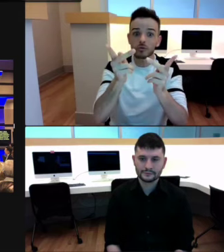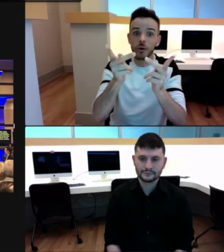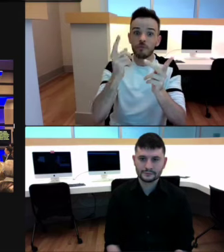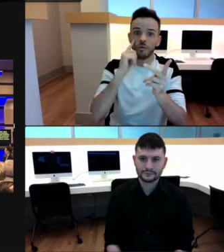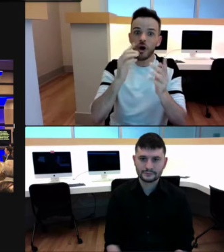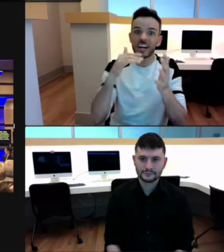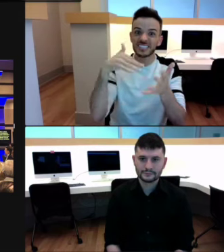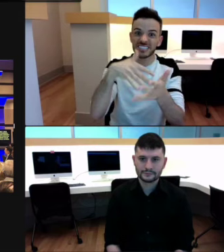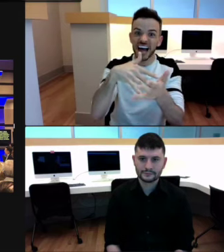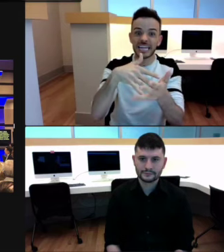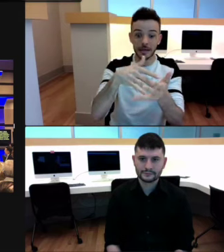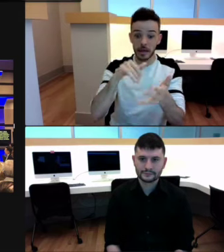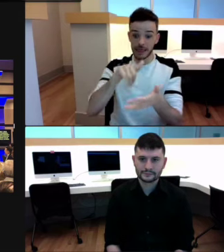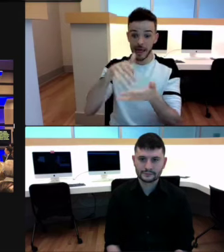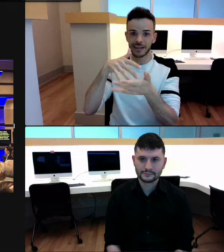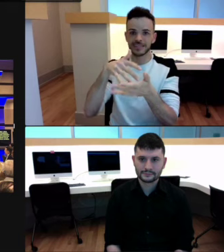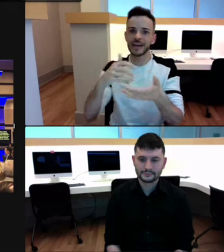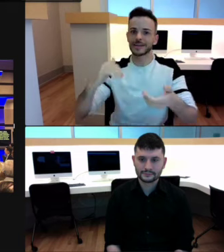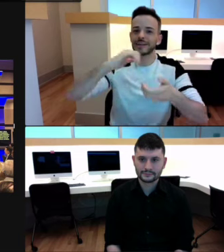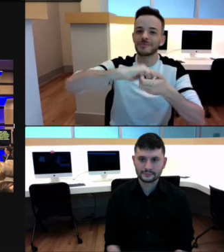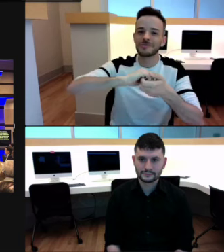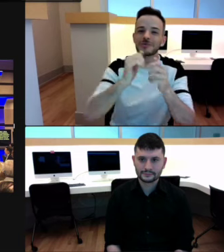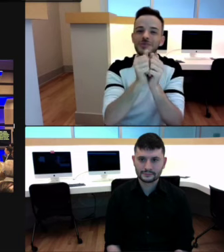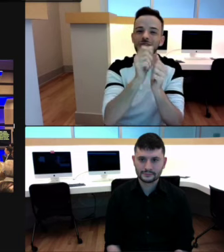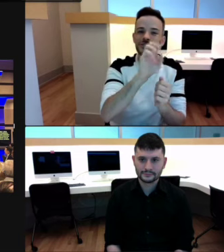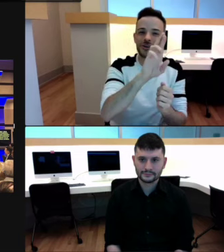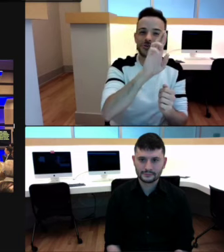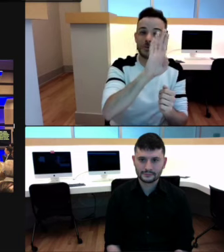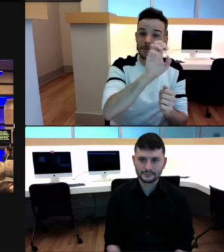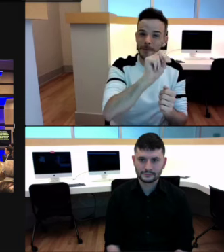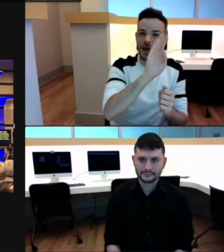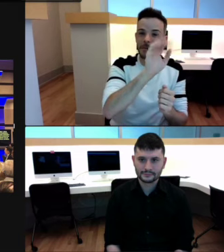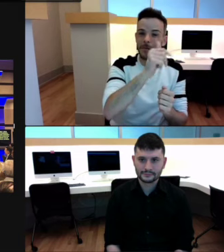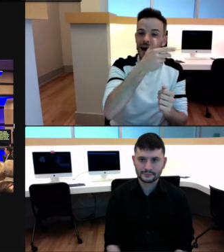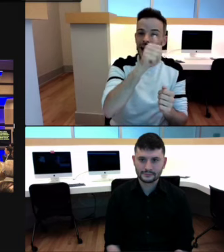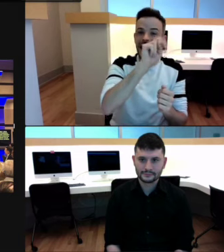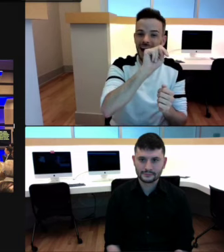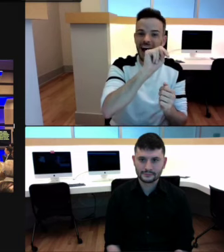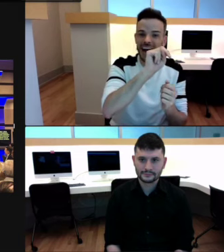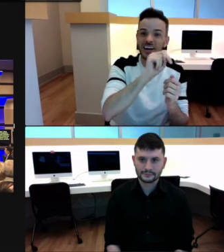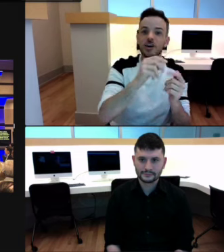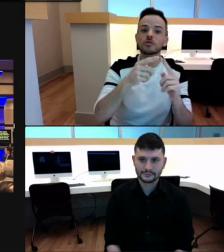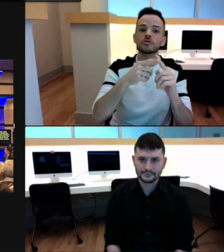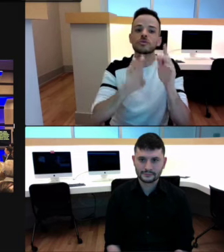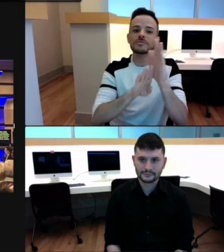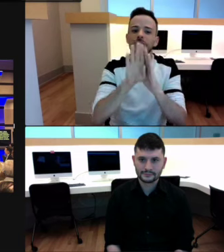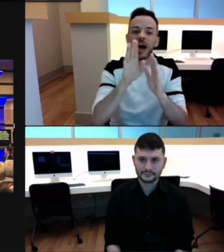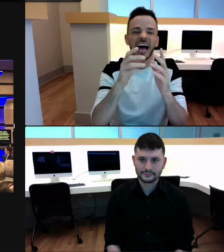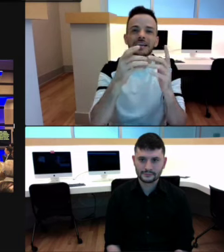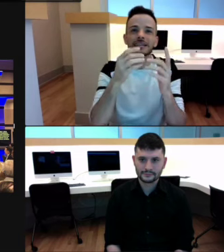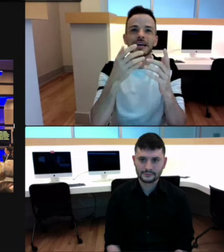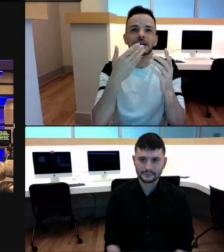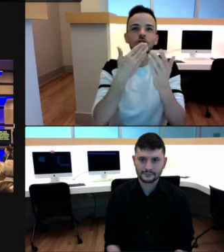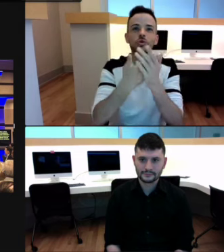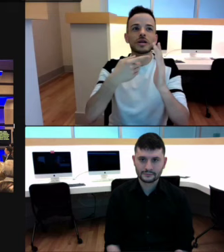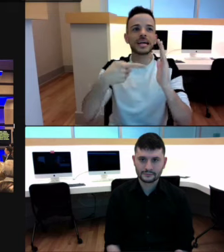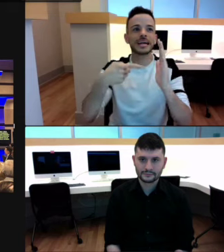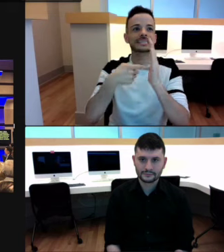and devised a exciting collaborative study with Dr. Ben Bain to study this phenomenon.